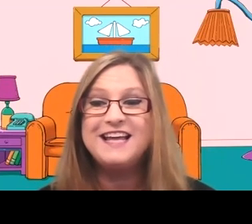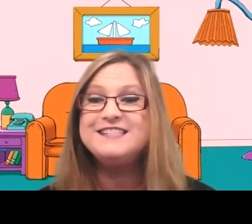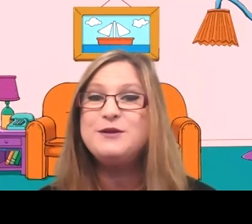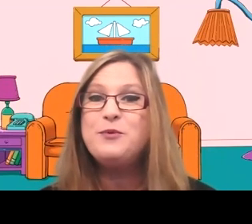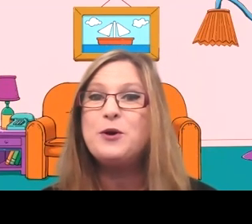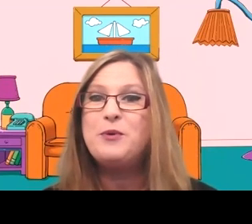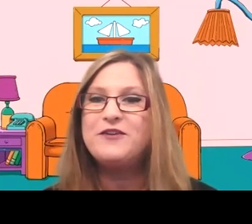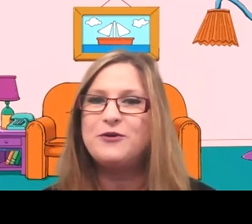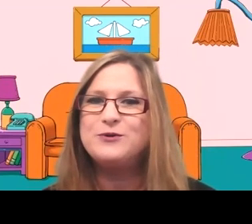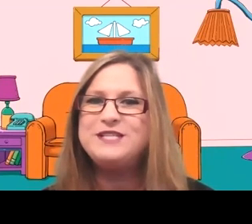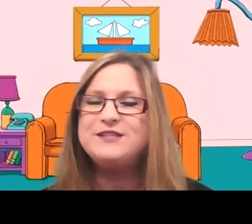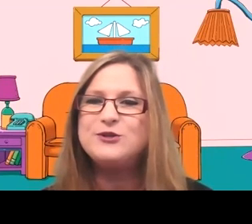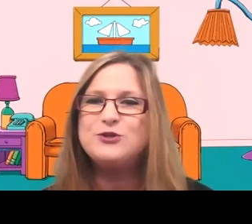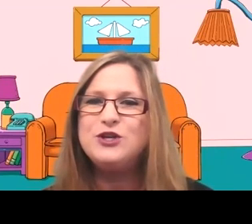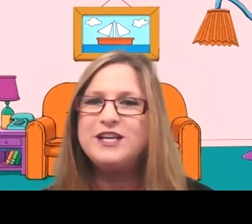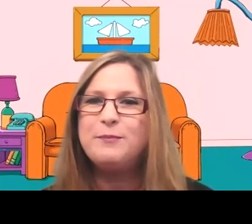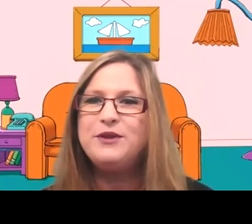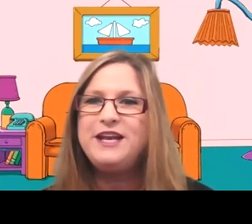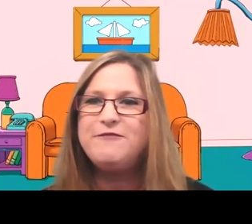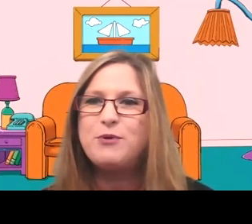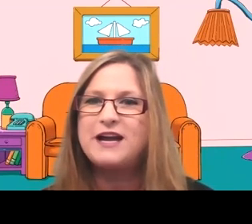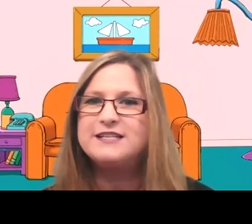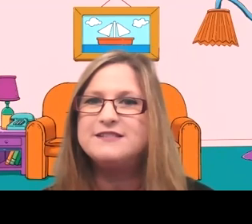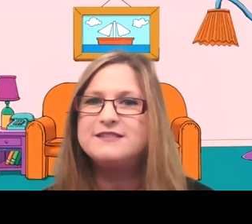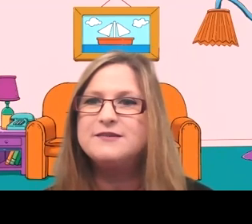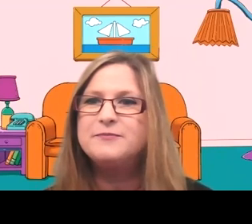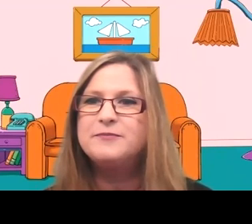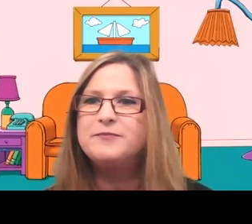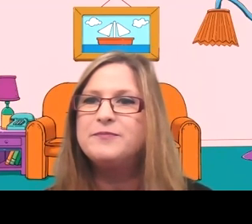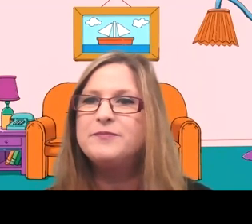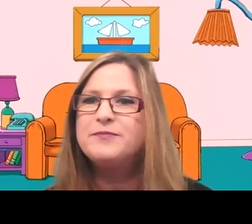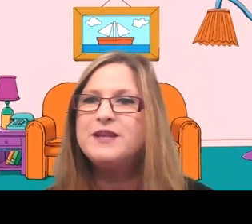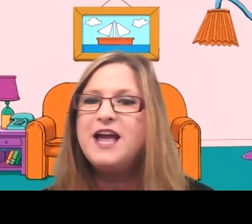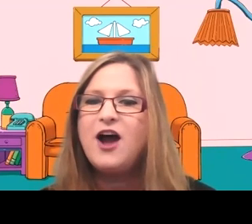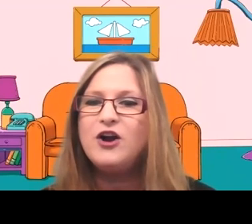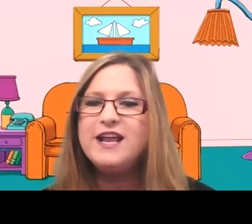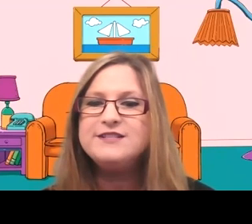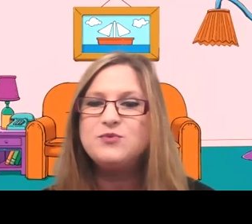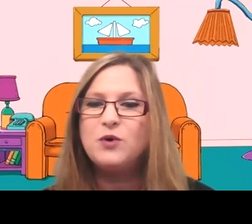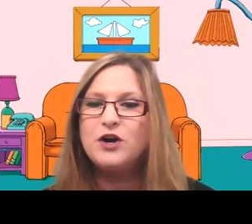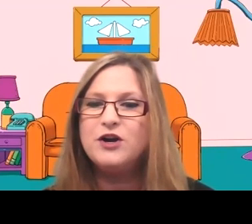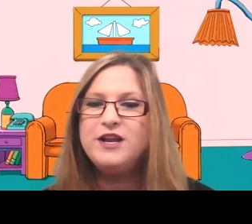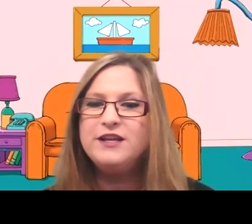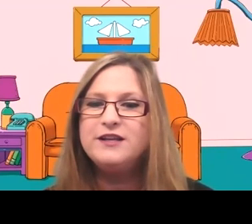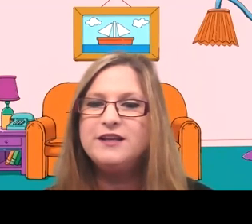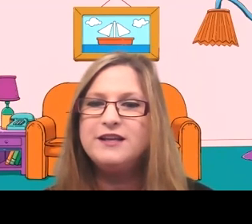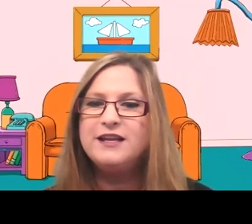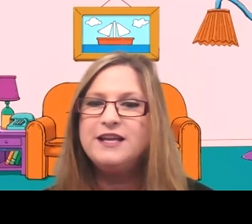Again, that is an important part of our routine, so you should get plenty of practice. Our next